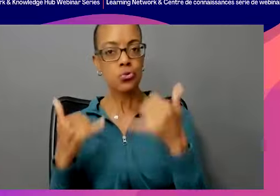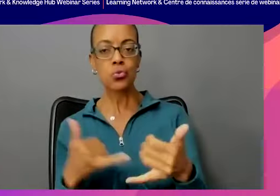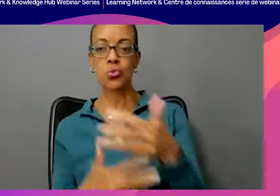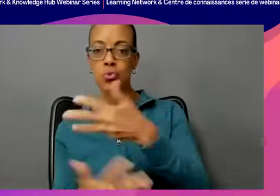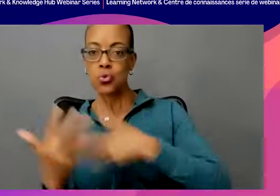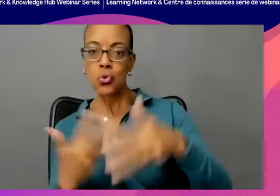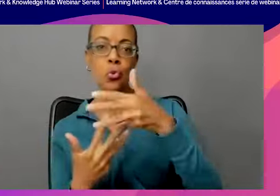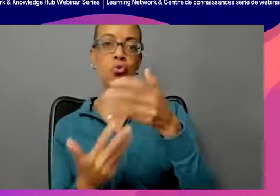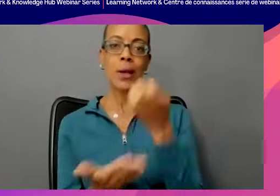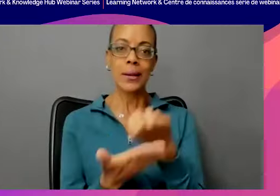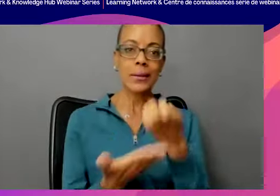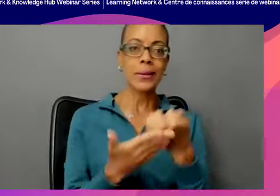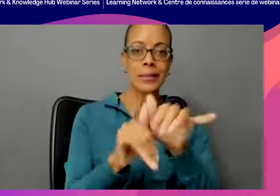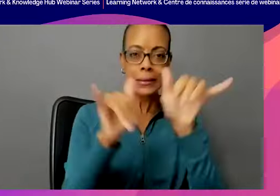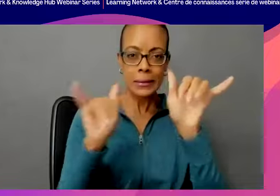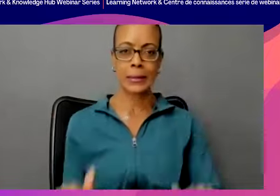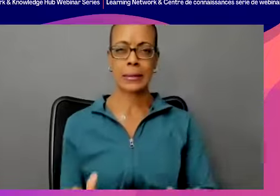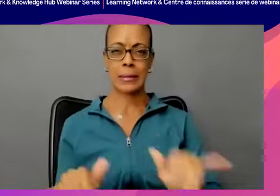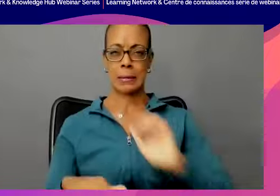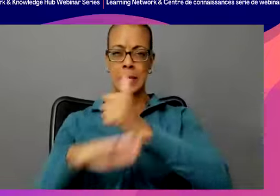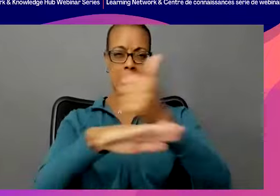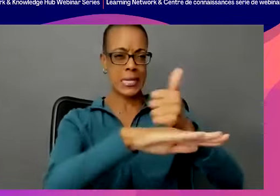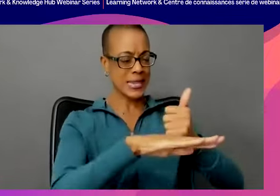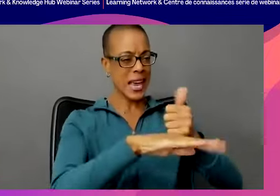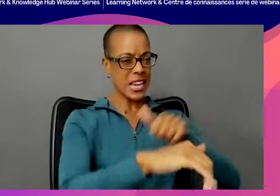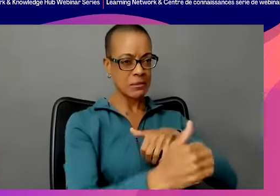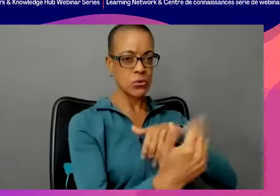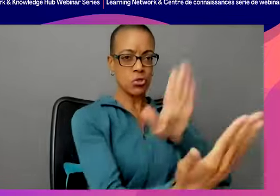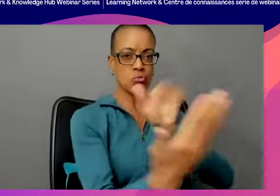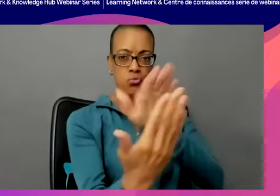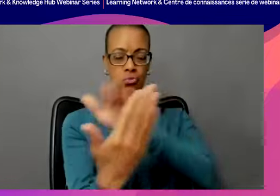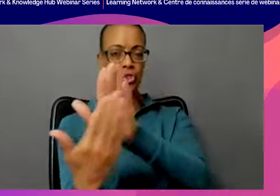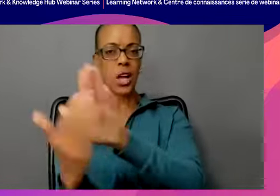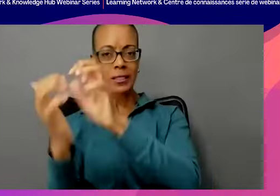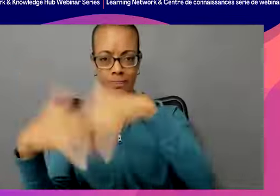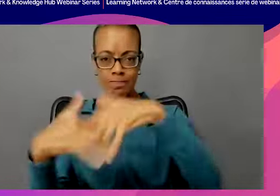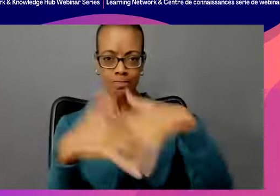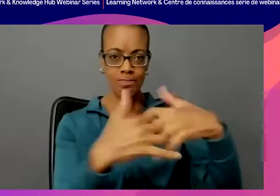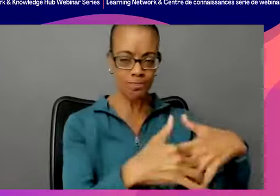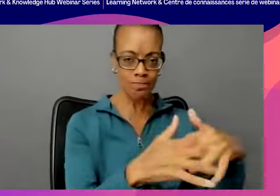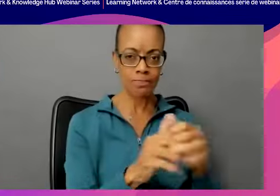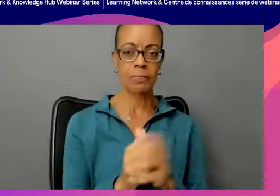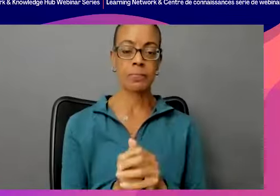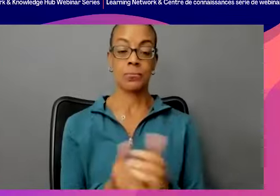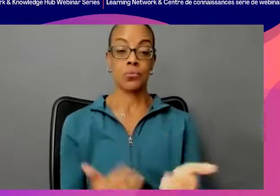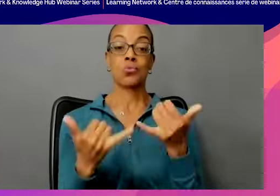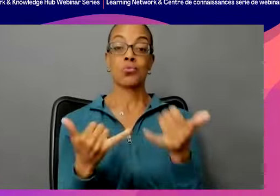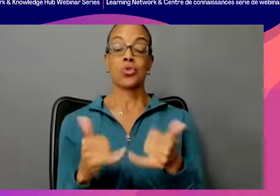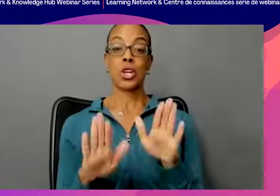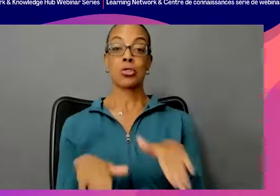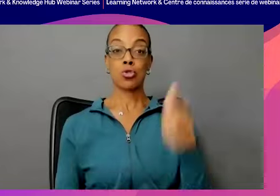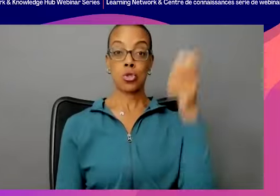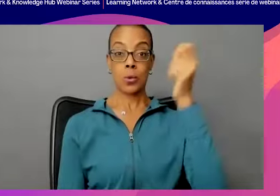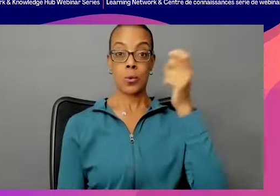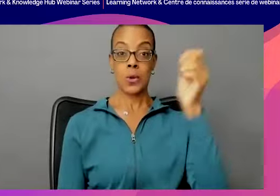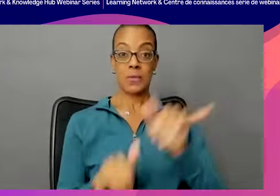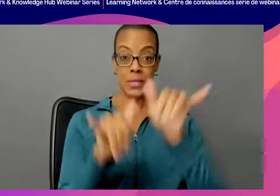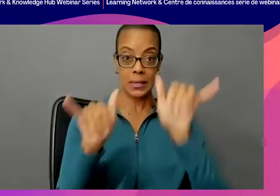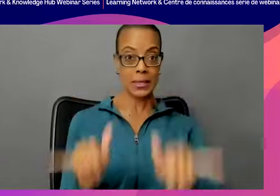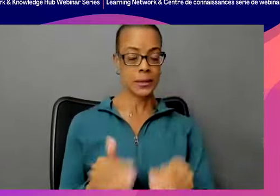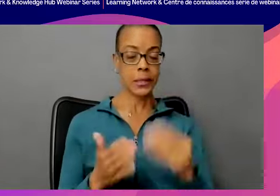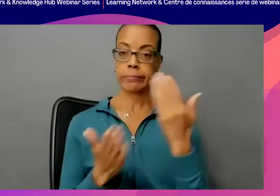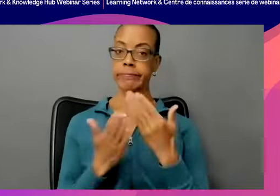system, and challenging those structures to support reclamation. An evaluation of the current child welfare system is well